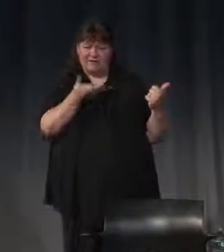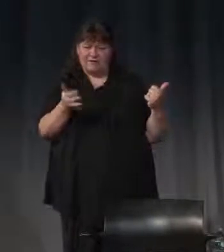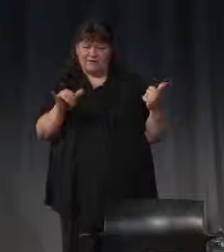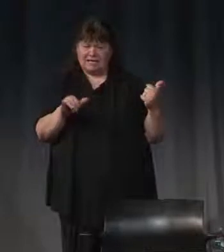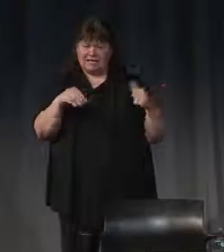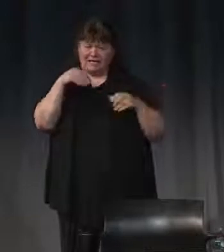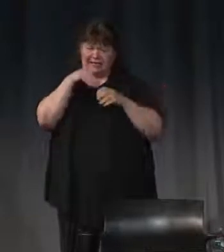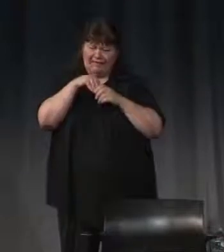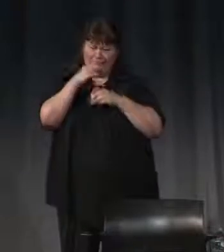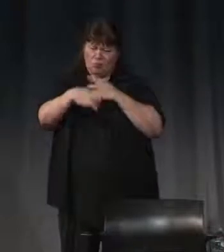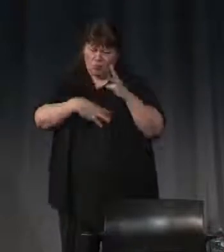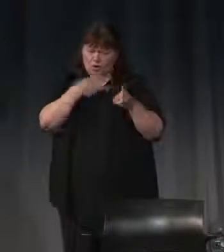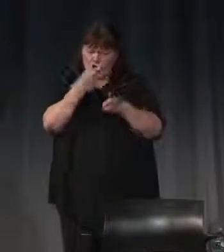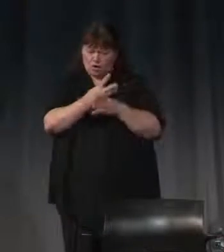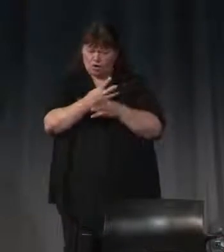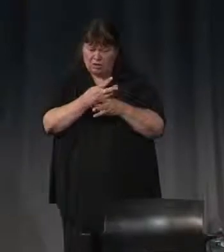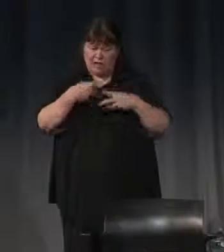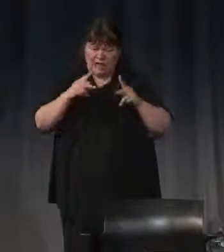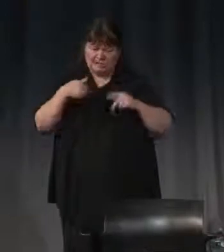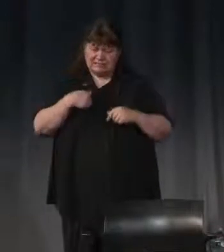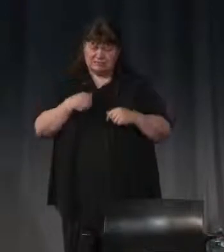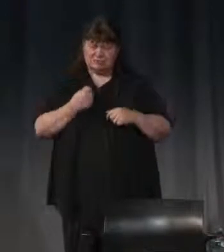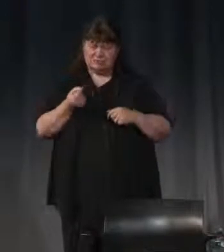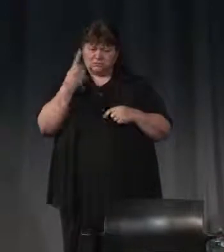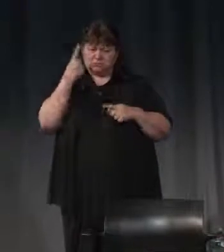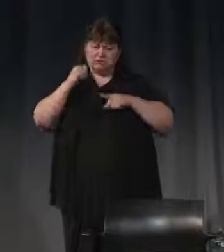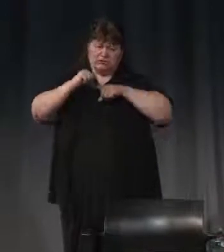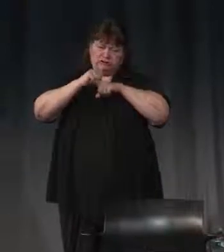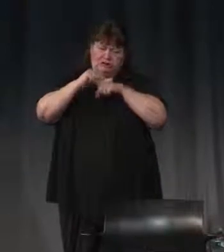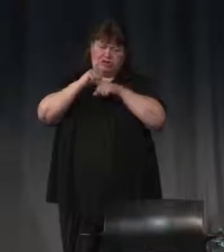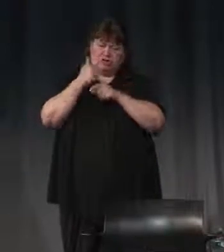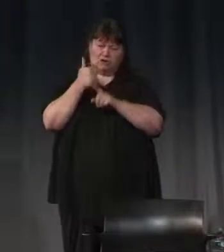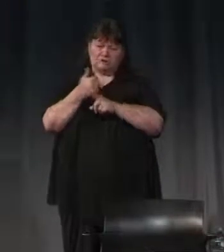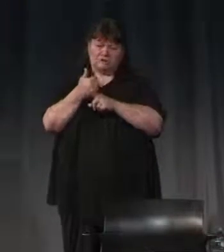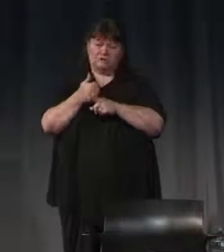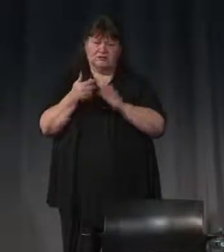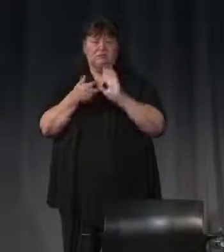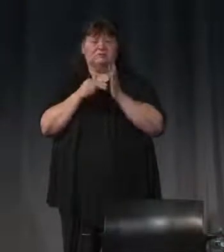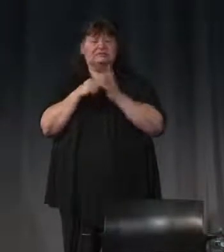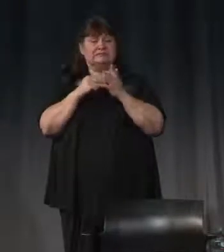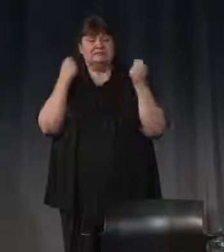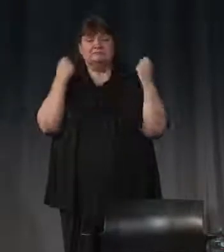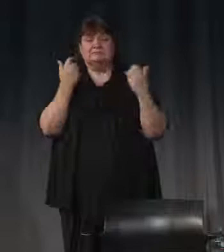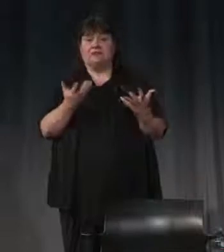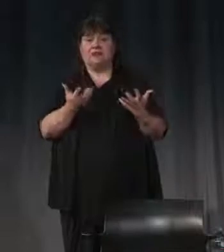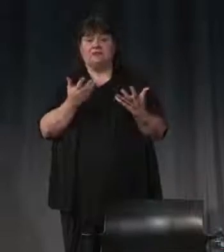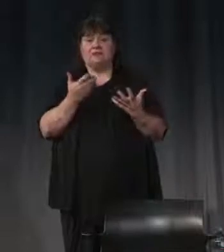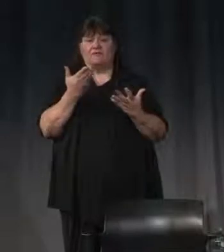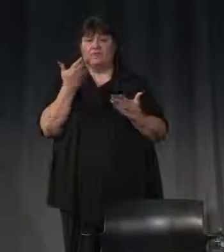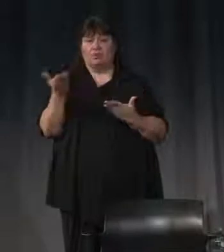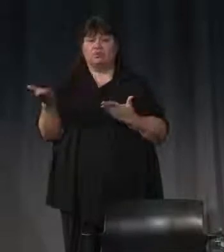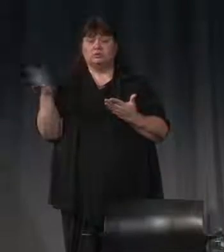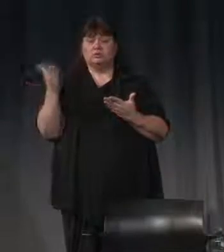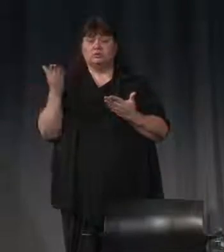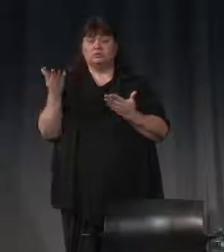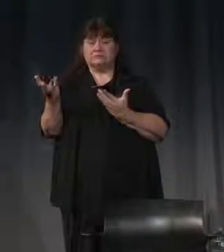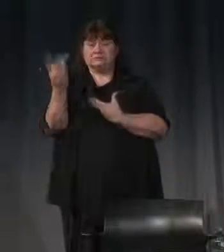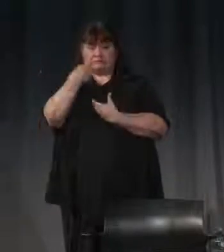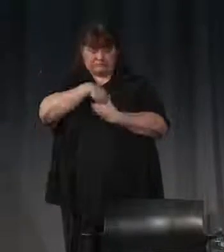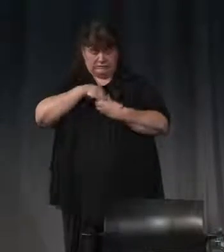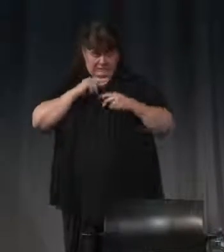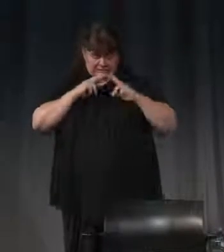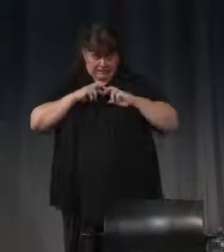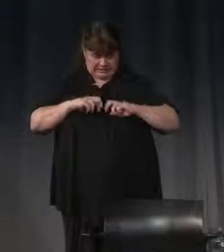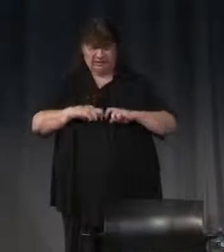being in the world that allow us to understand and train ourselves on particular spaces. So it seems to me that a lot of these various insights these